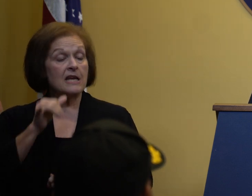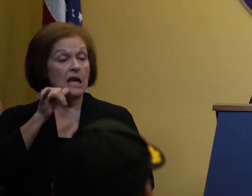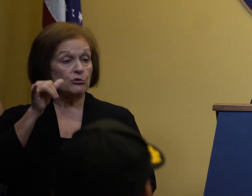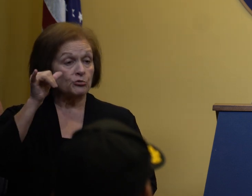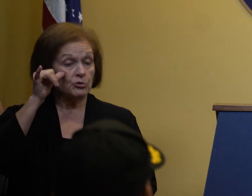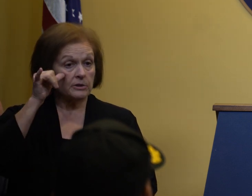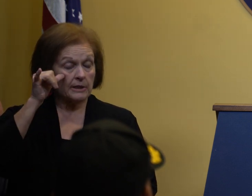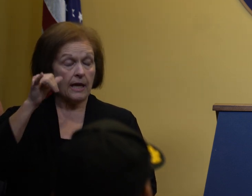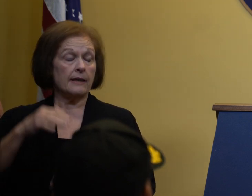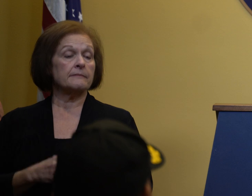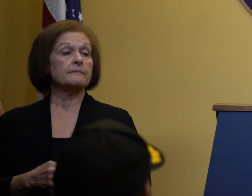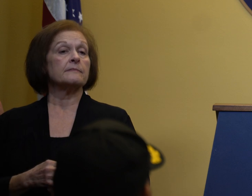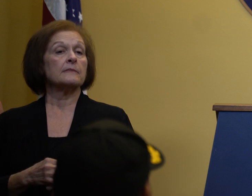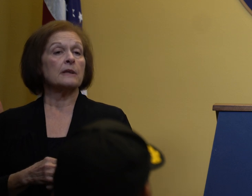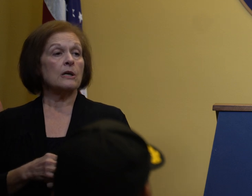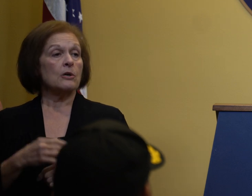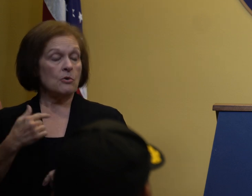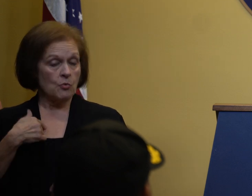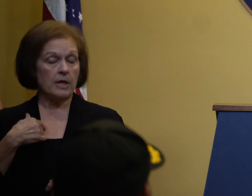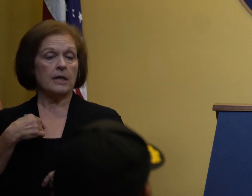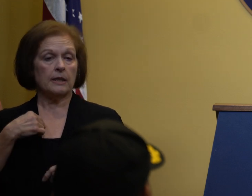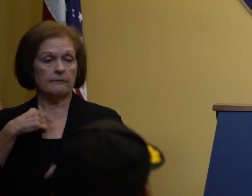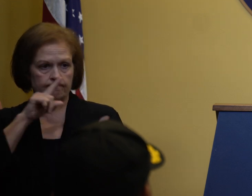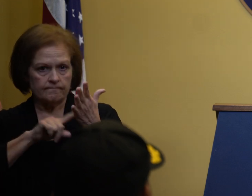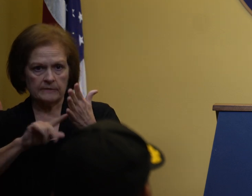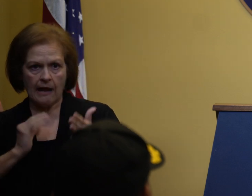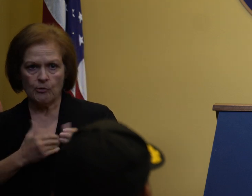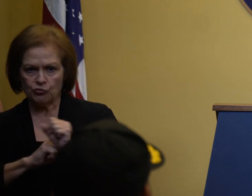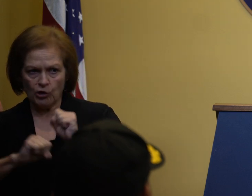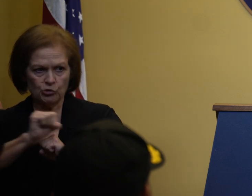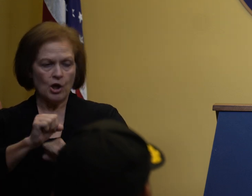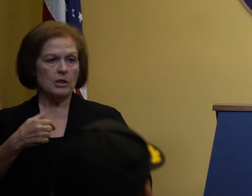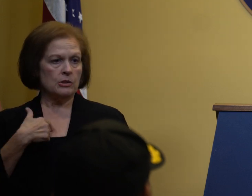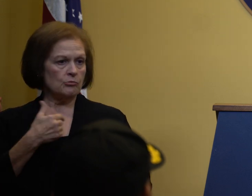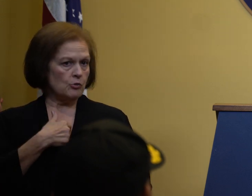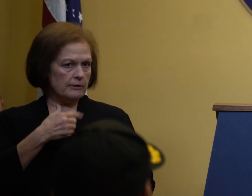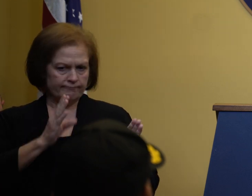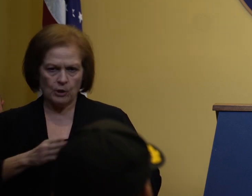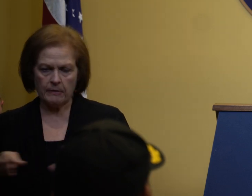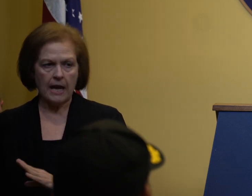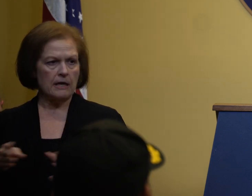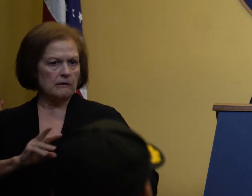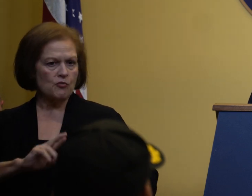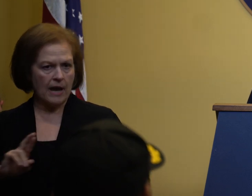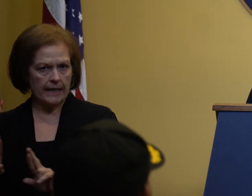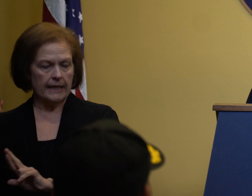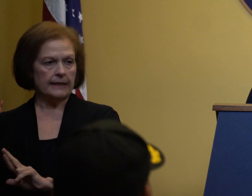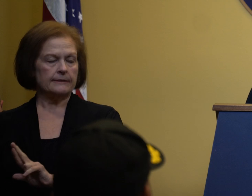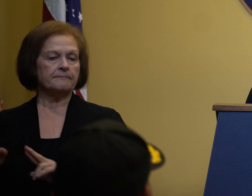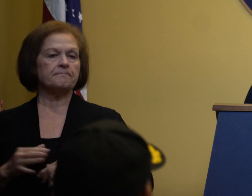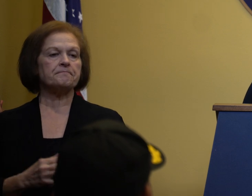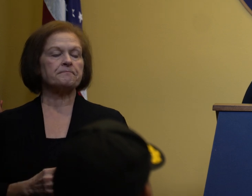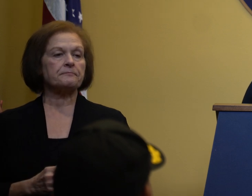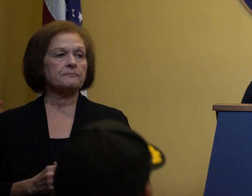have made solid and sound investments in our infrastructure, you know, we are prepared in much ways than we have ever been